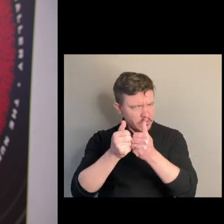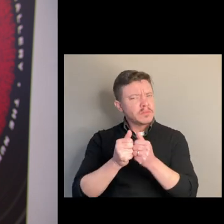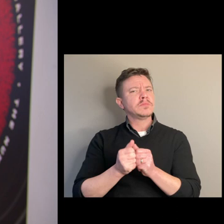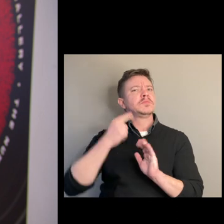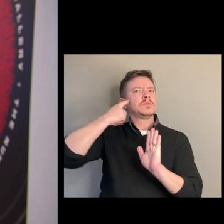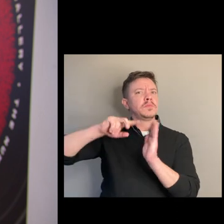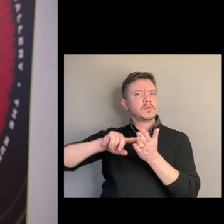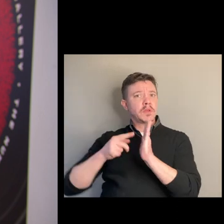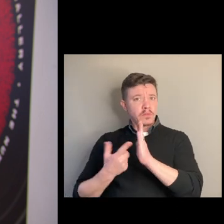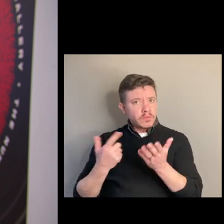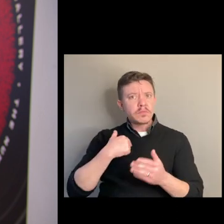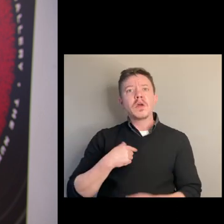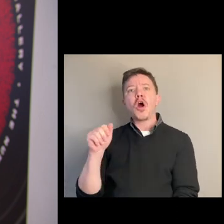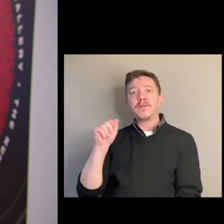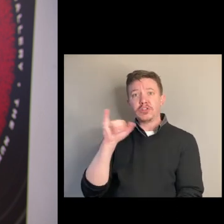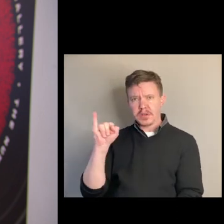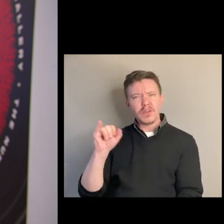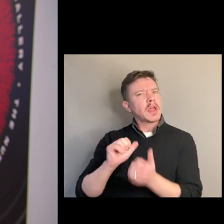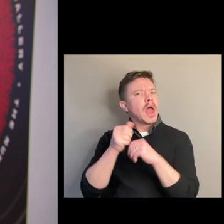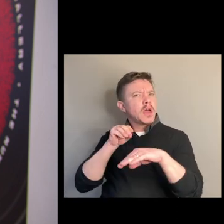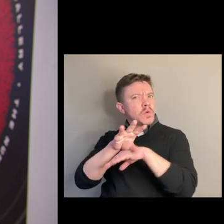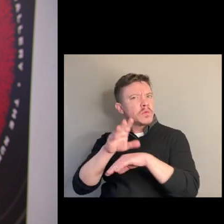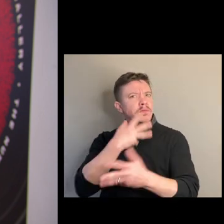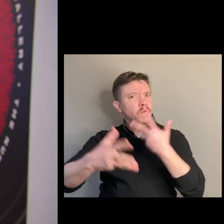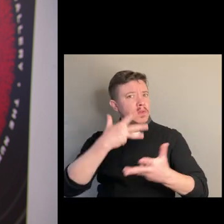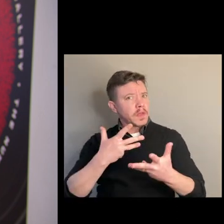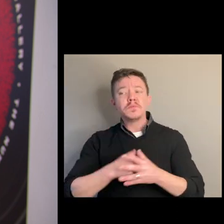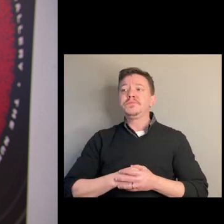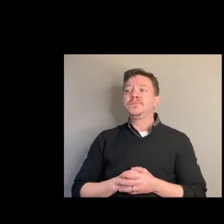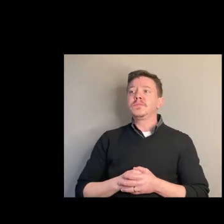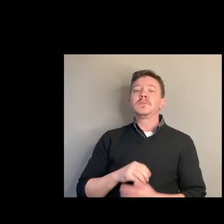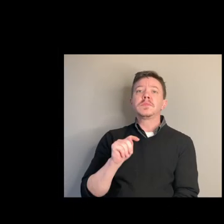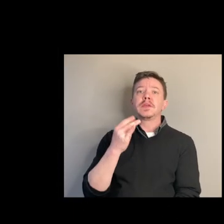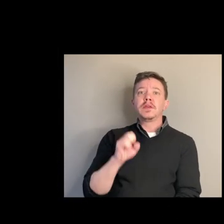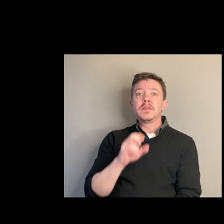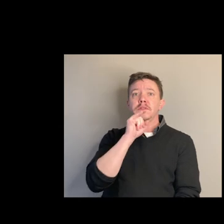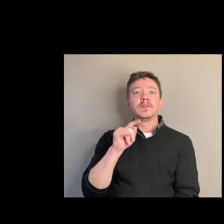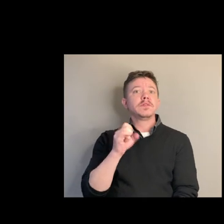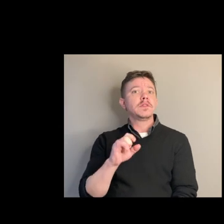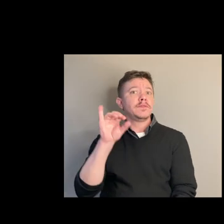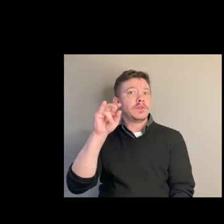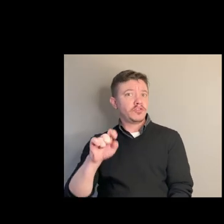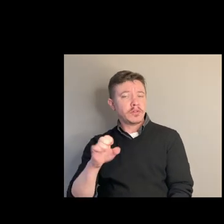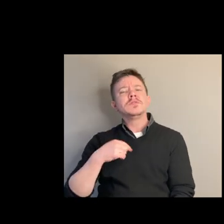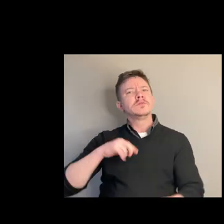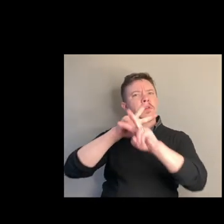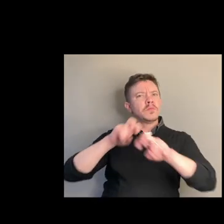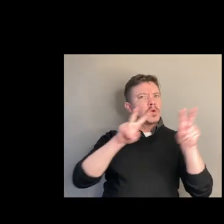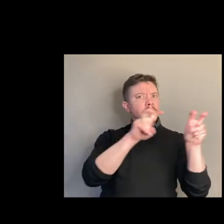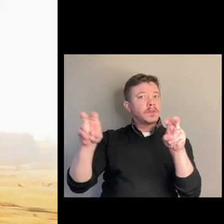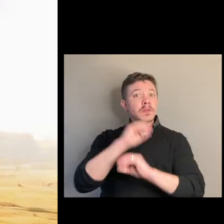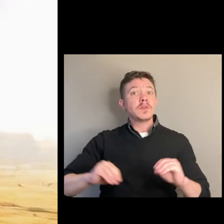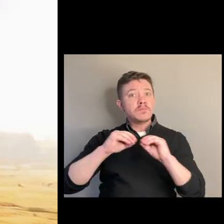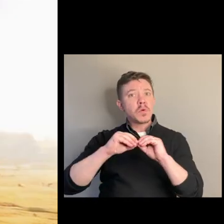implications that technologies like artificial intelligence have on society. This Is the Future explores these themes